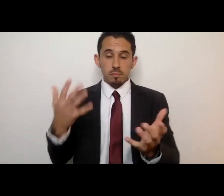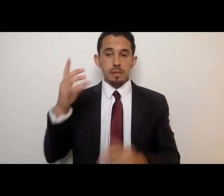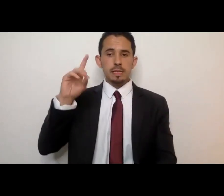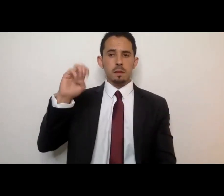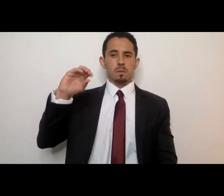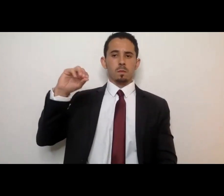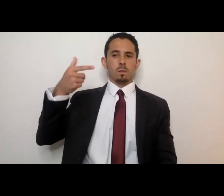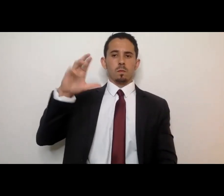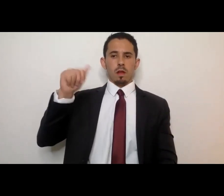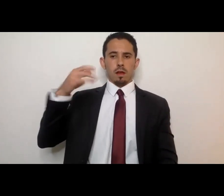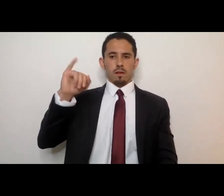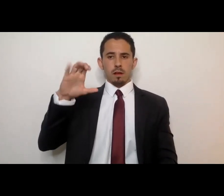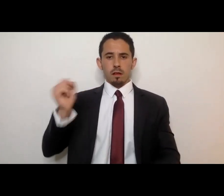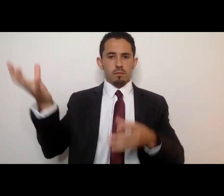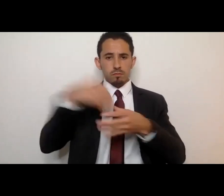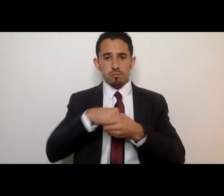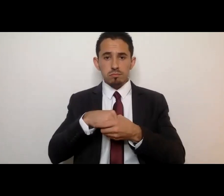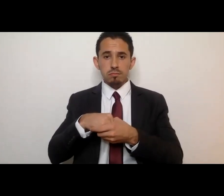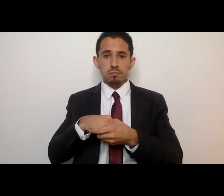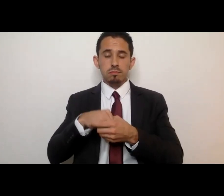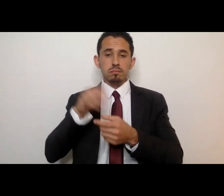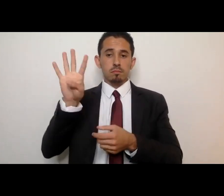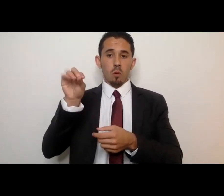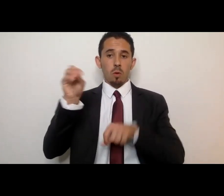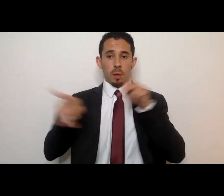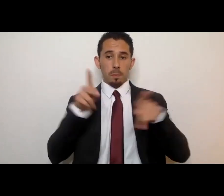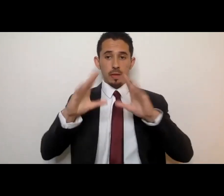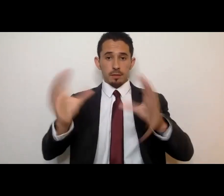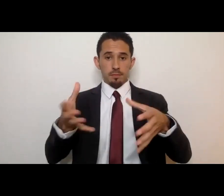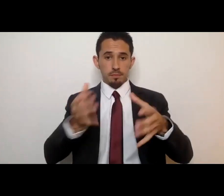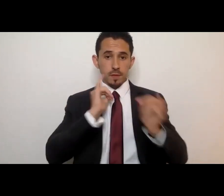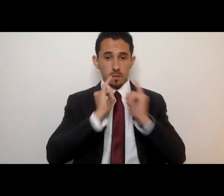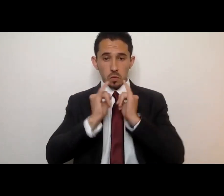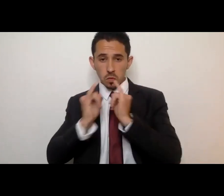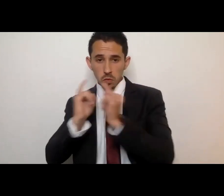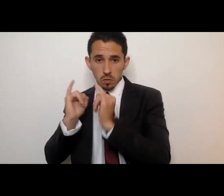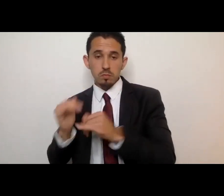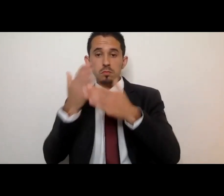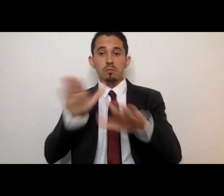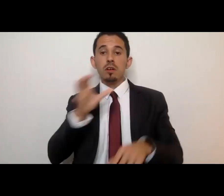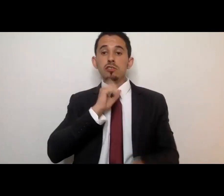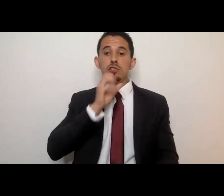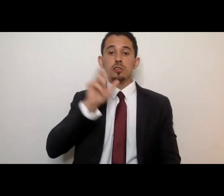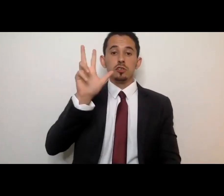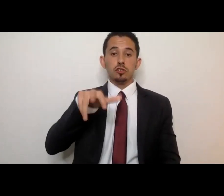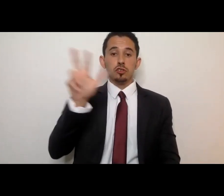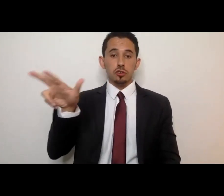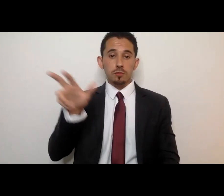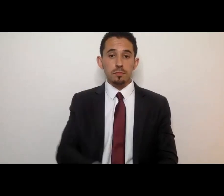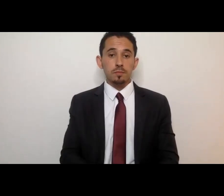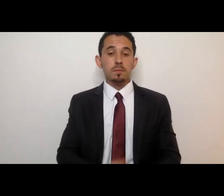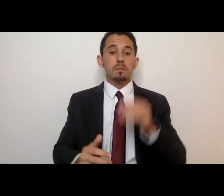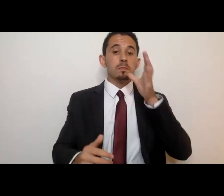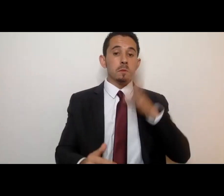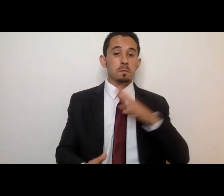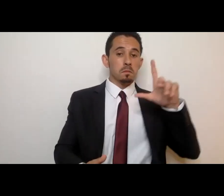These are the results of the study. First, I have the demographics. There were 40 people that I interviewed. The average